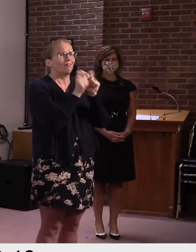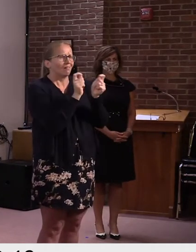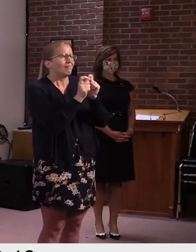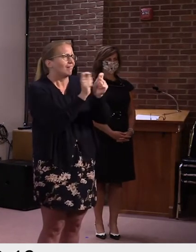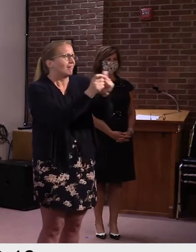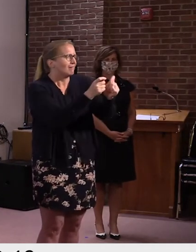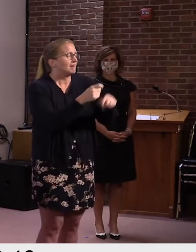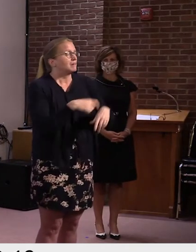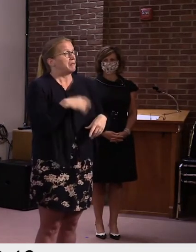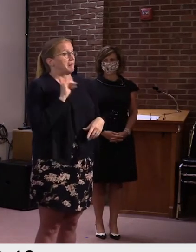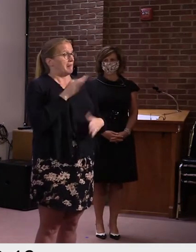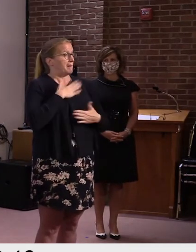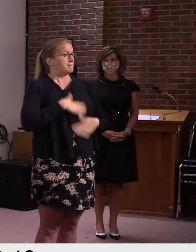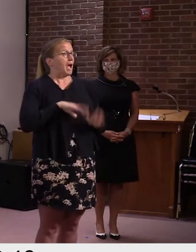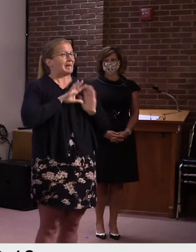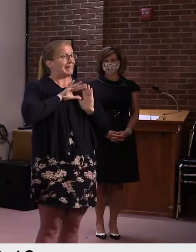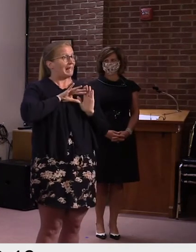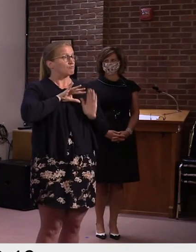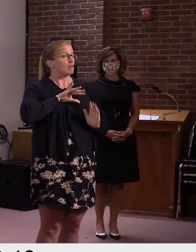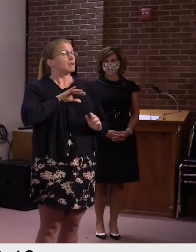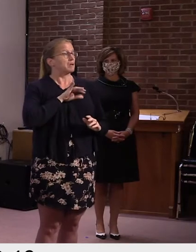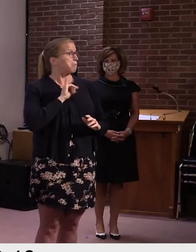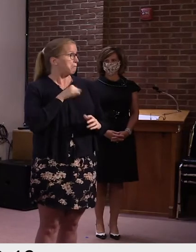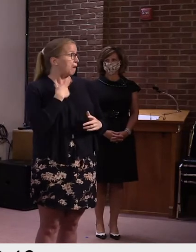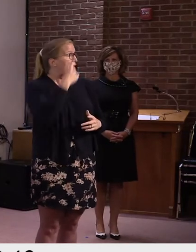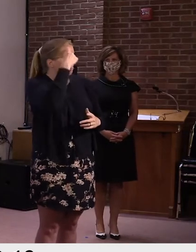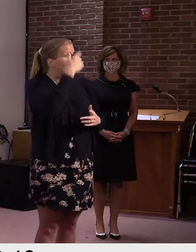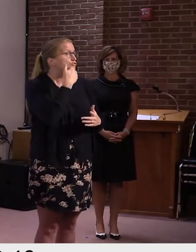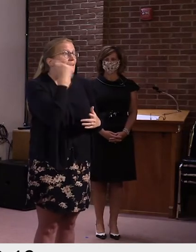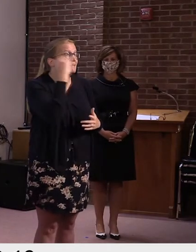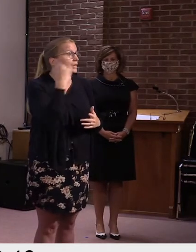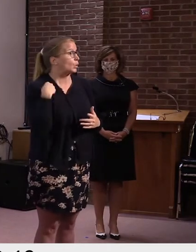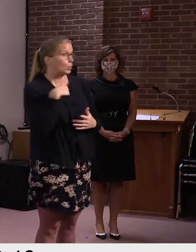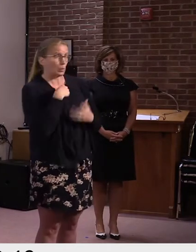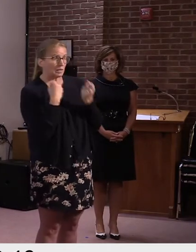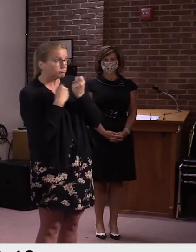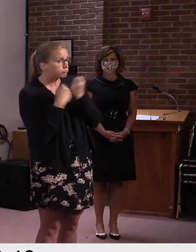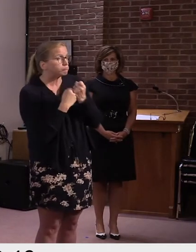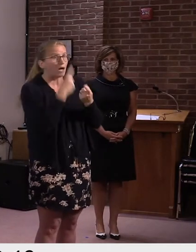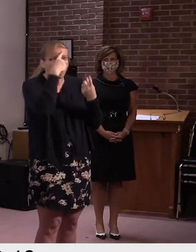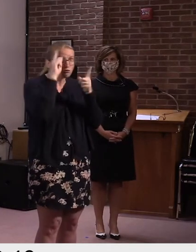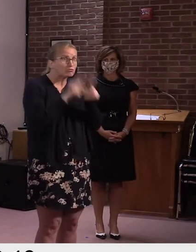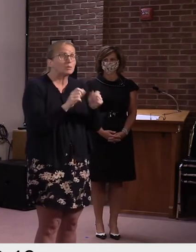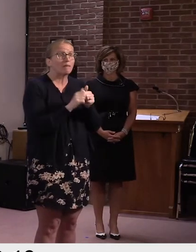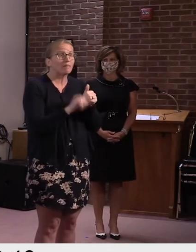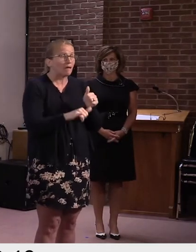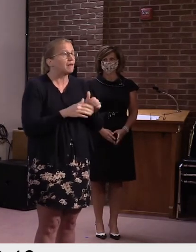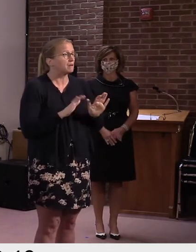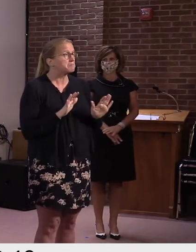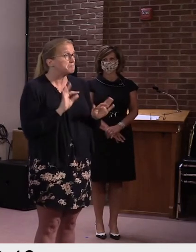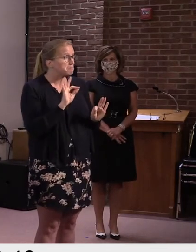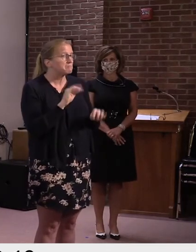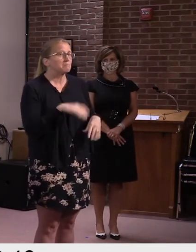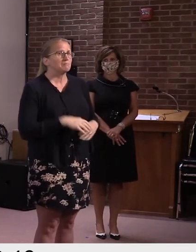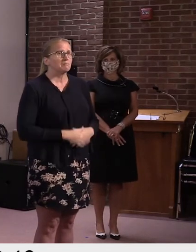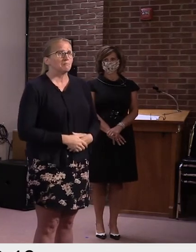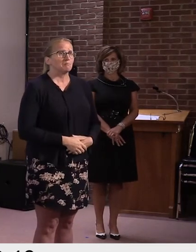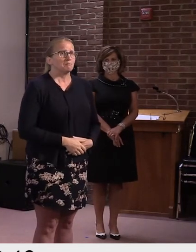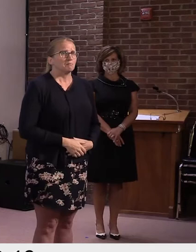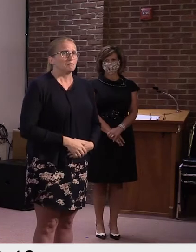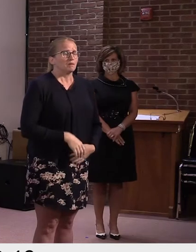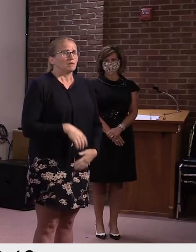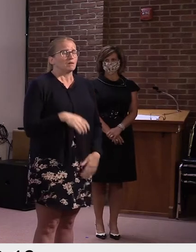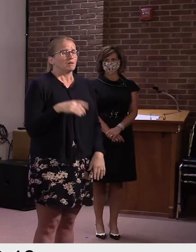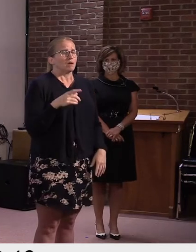the body cameras are something that we promote, we agree with. There's other areas where a